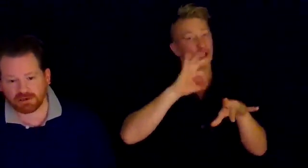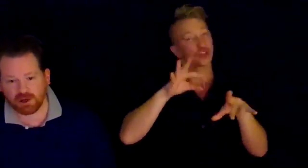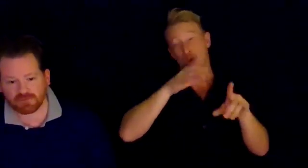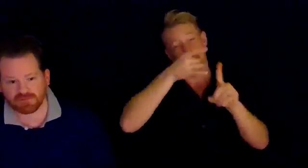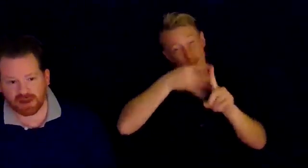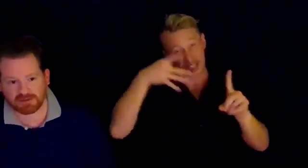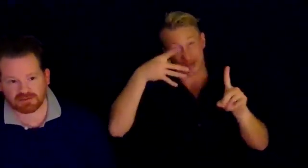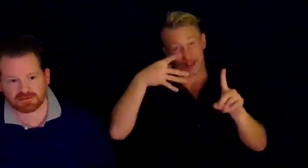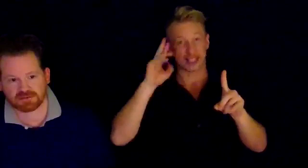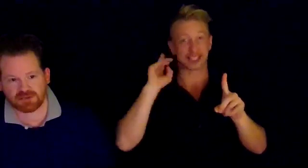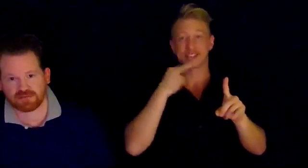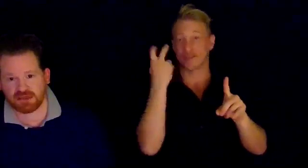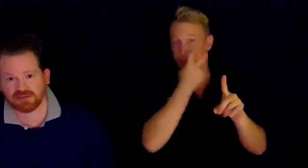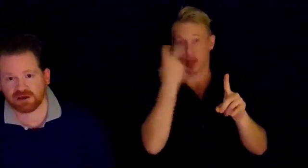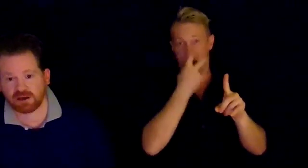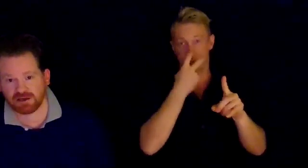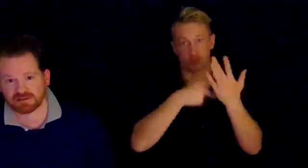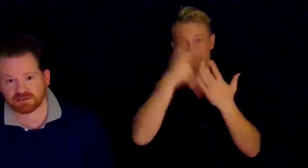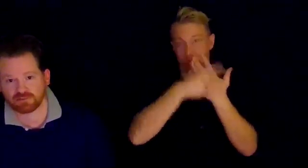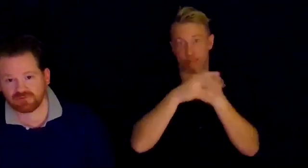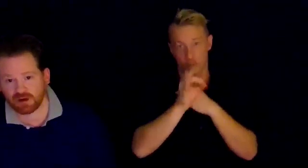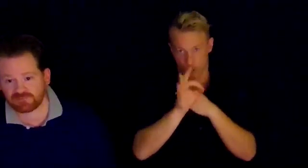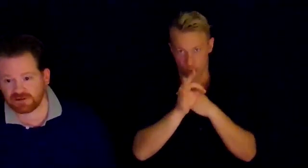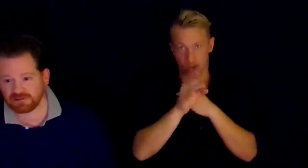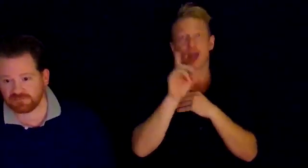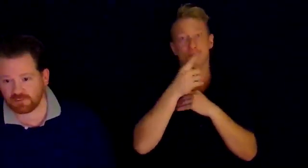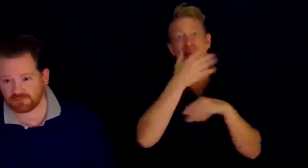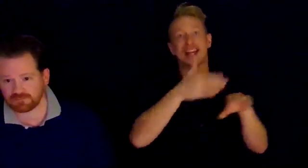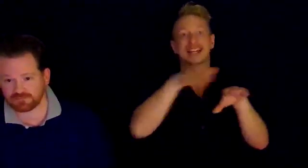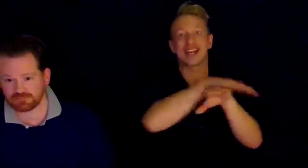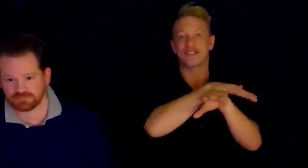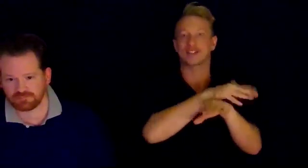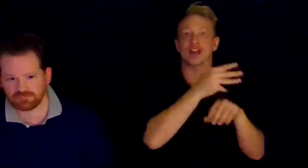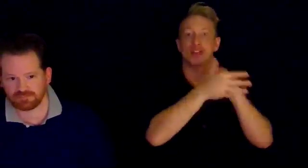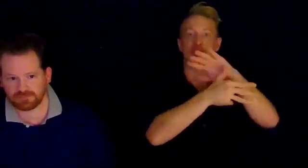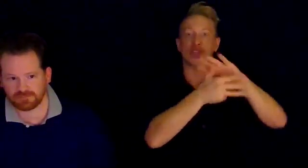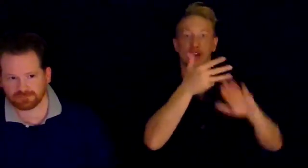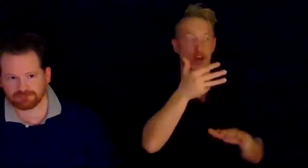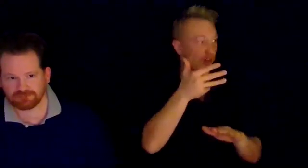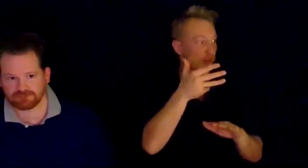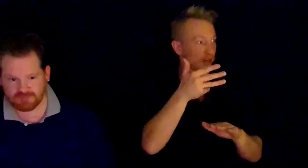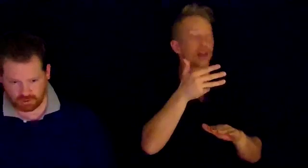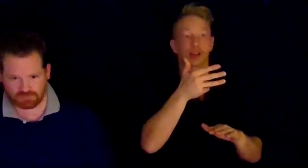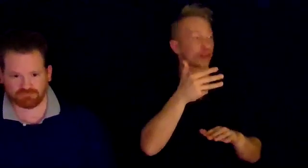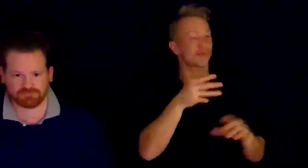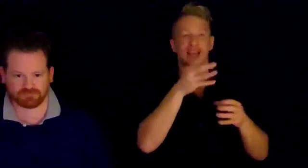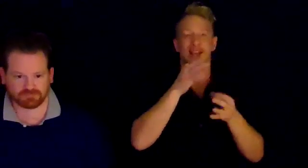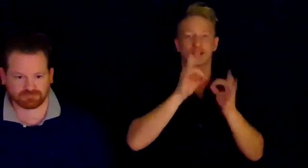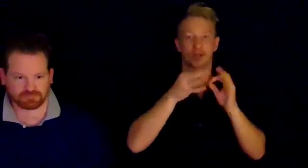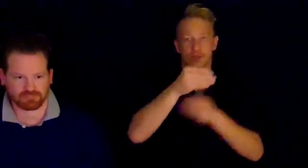the 9 life domains that the NDIS provide funding for. Just need an interpreter swap, Justin.